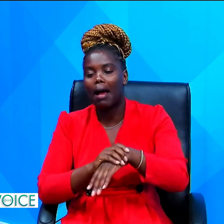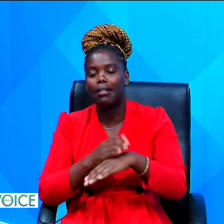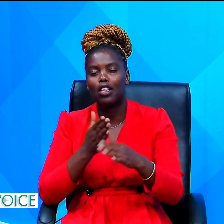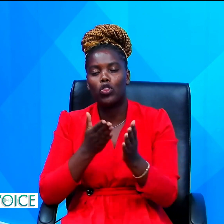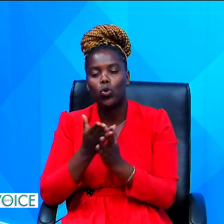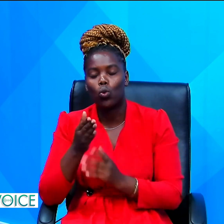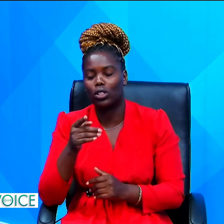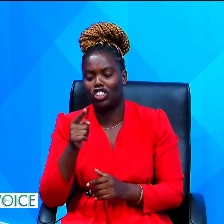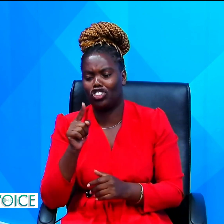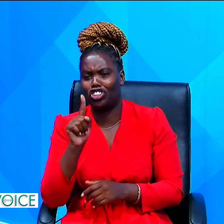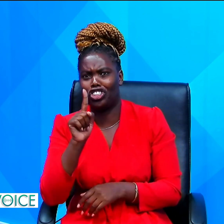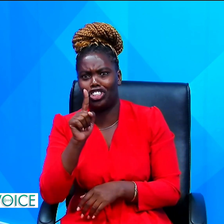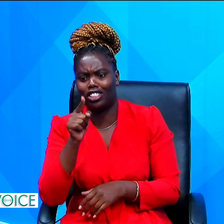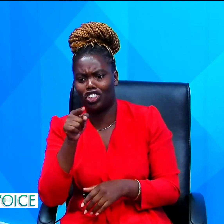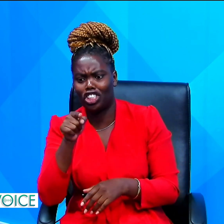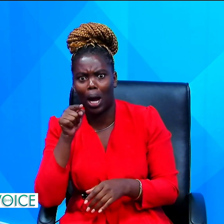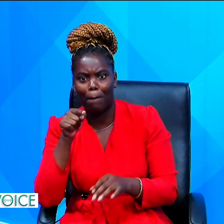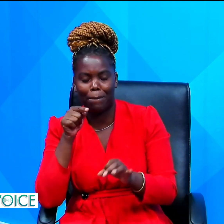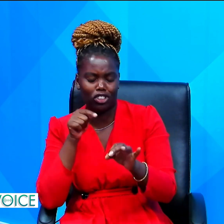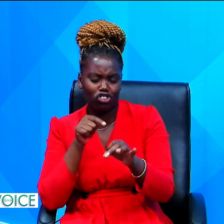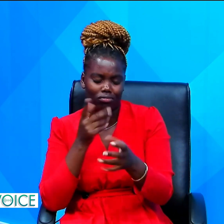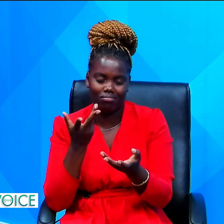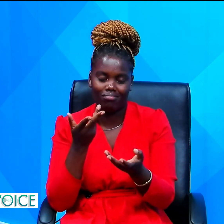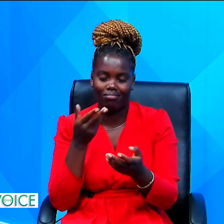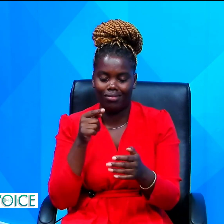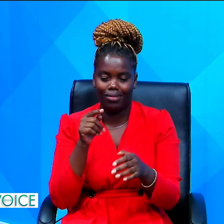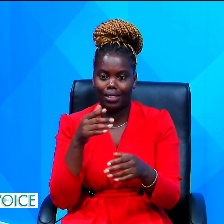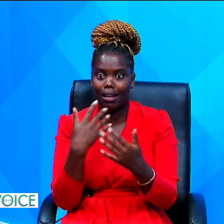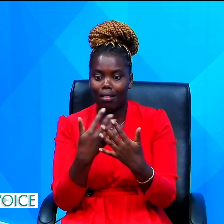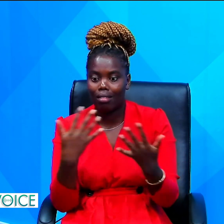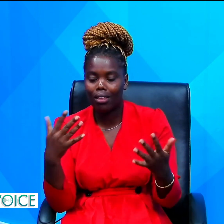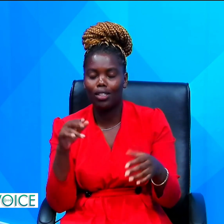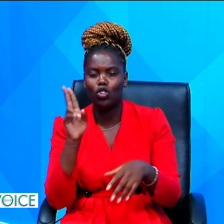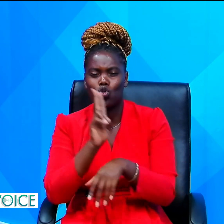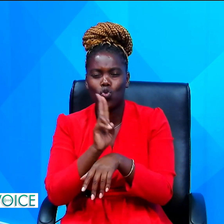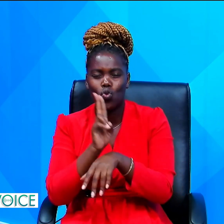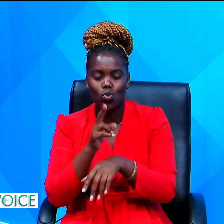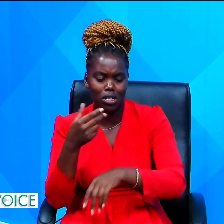it through sharp objects that